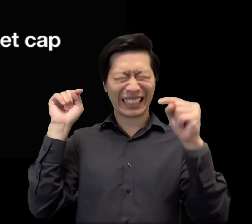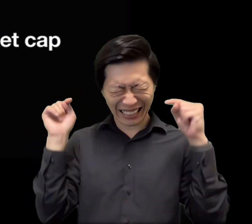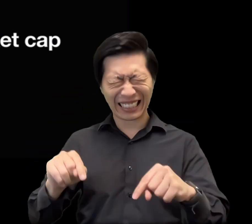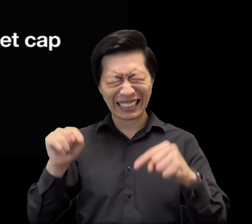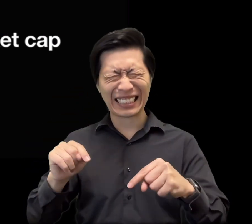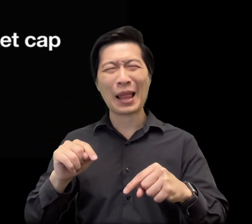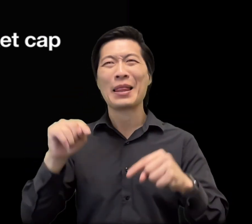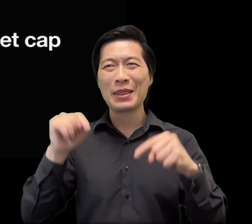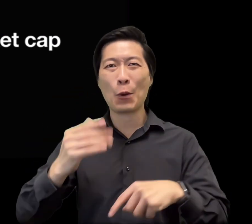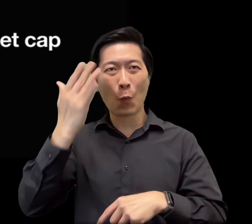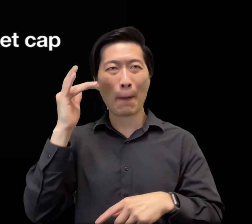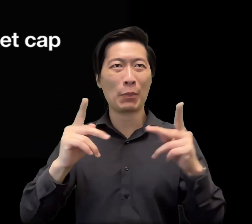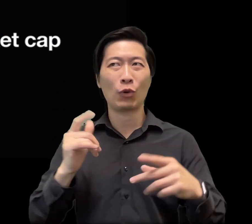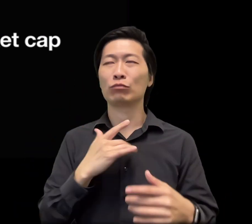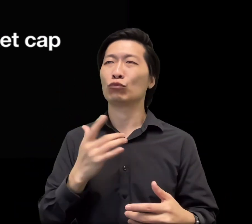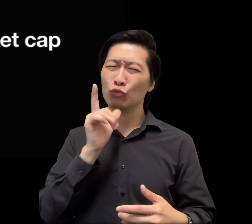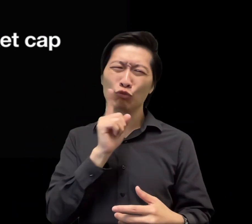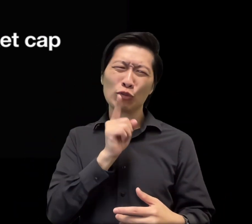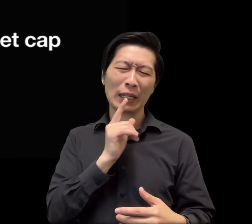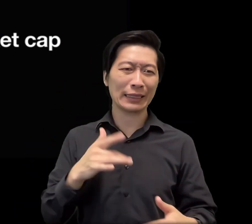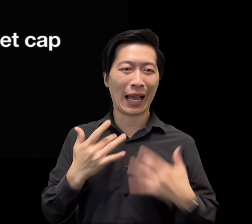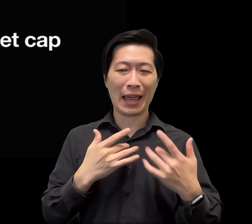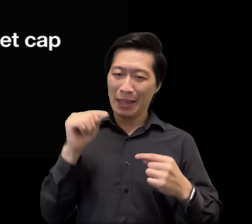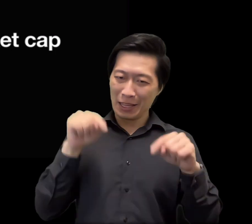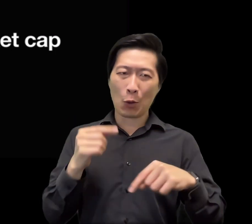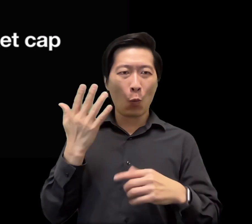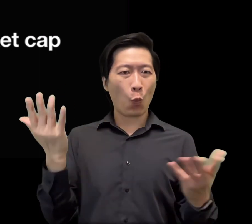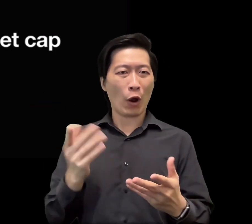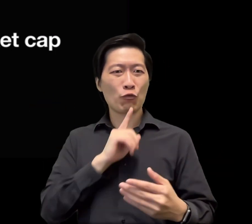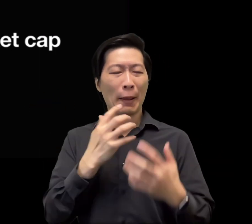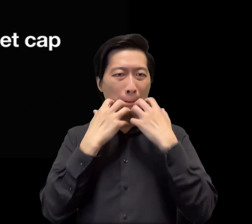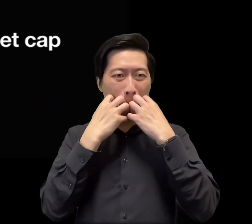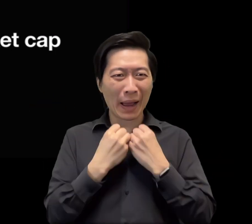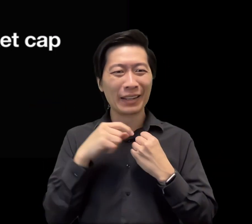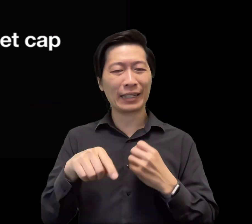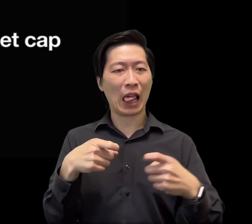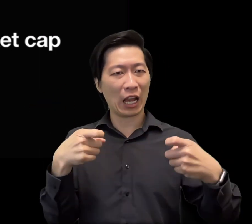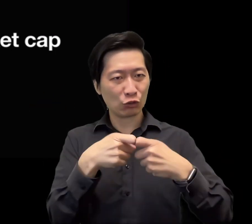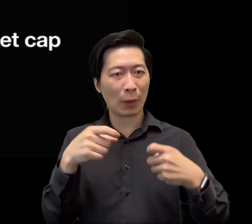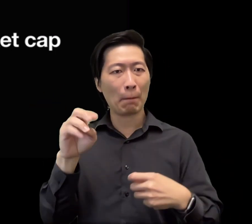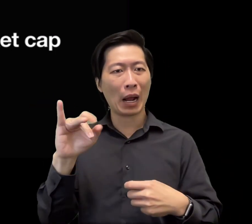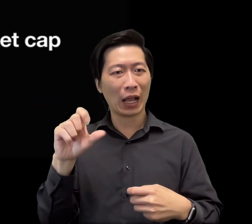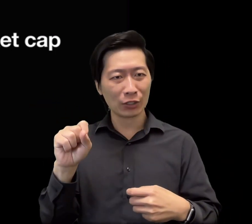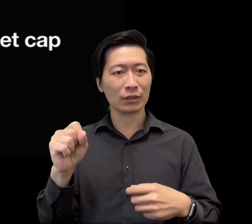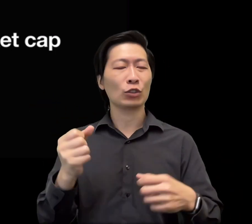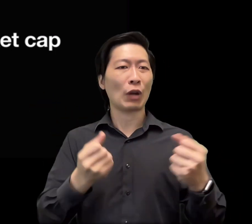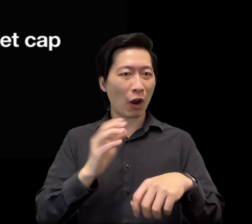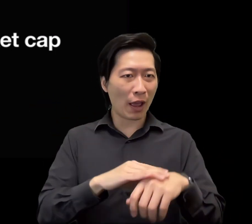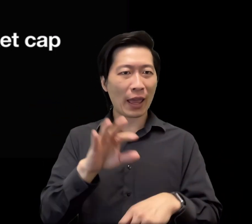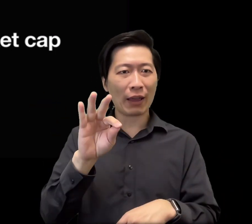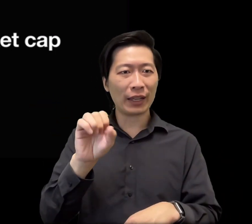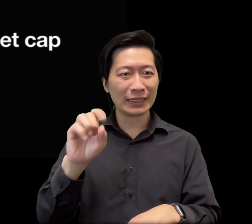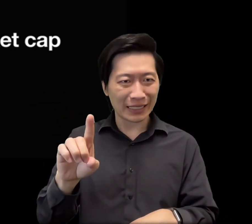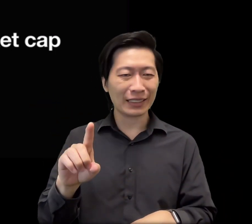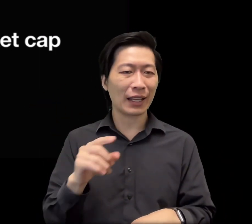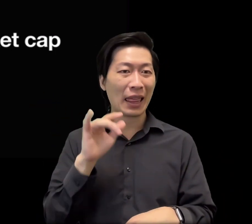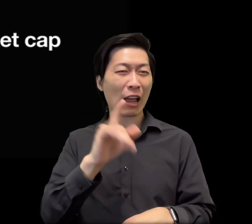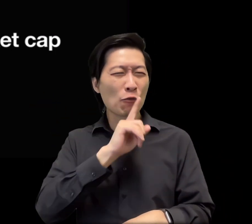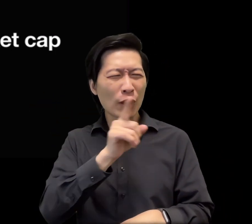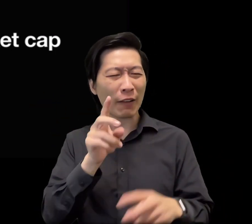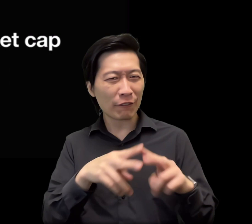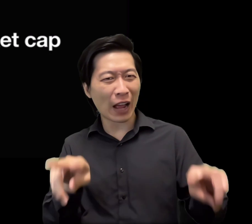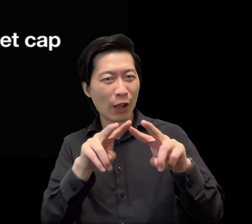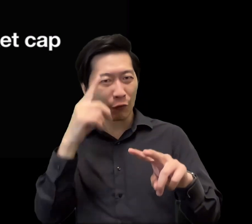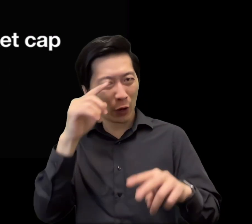oh, this is it. This is why people are stoked. This is what actually matters. Me putting electric miles in, driving on FSD. So